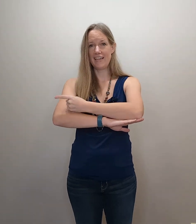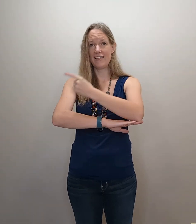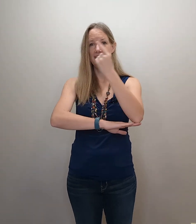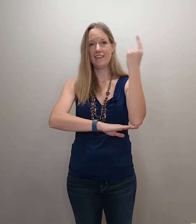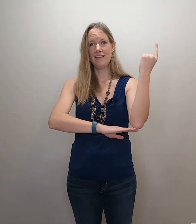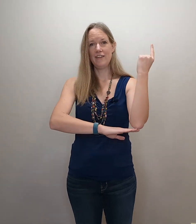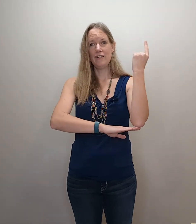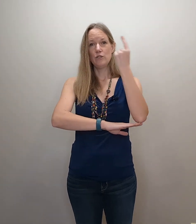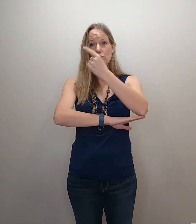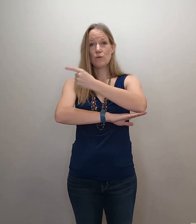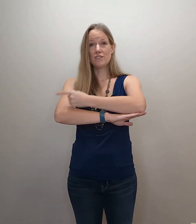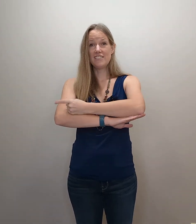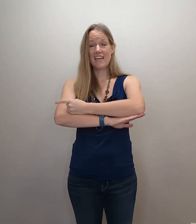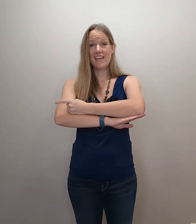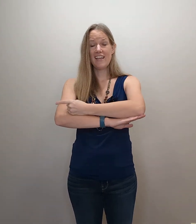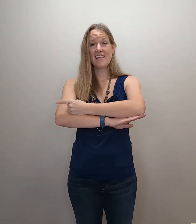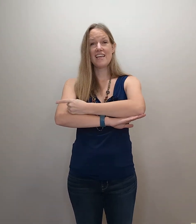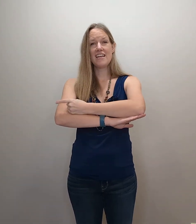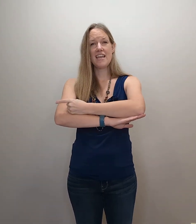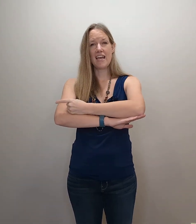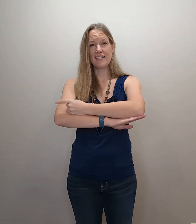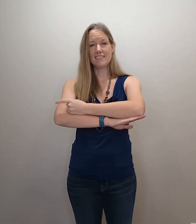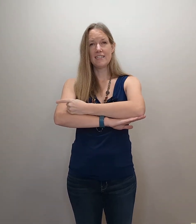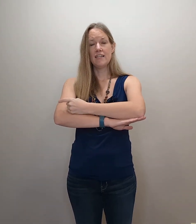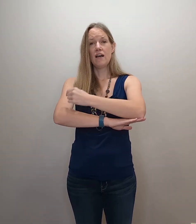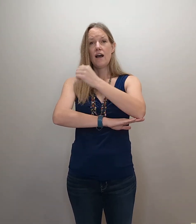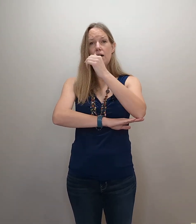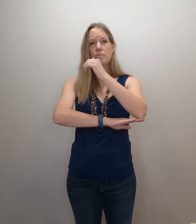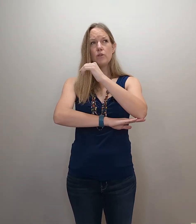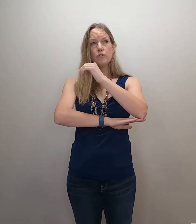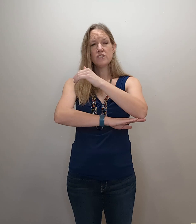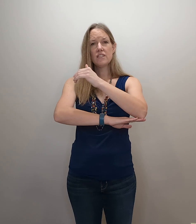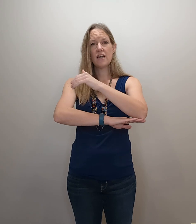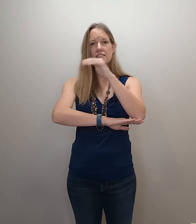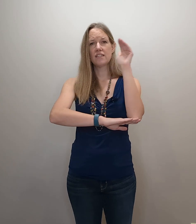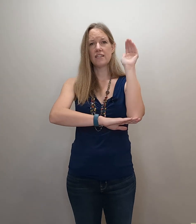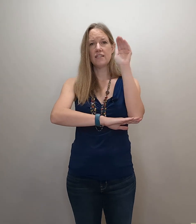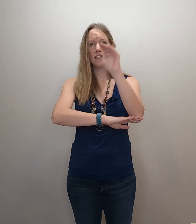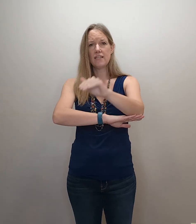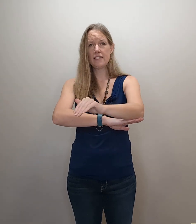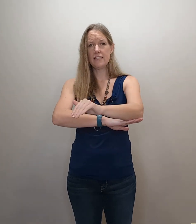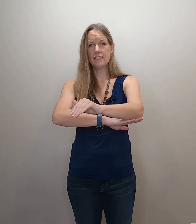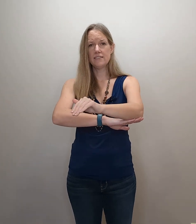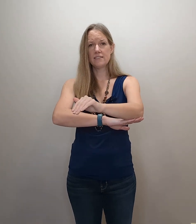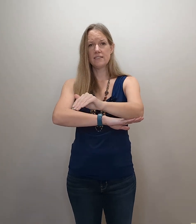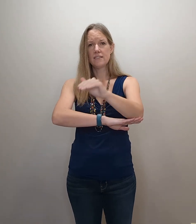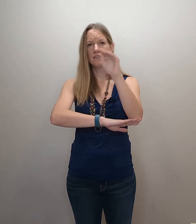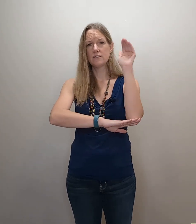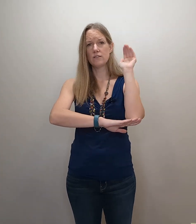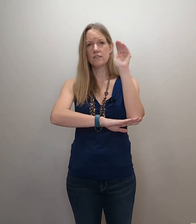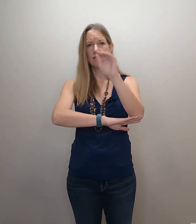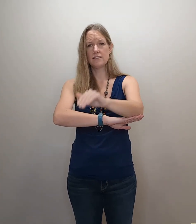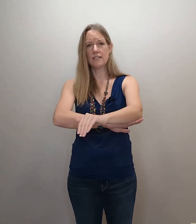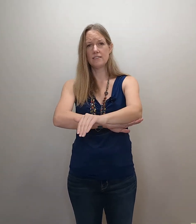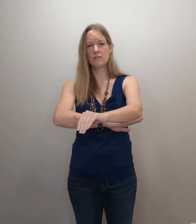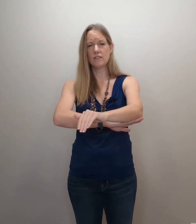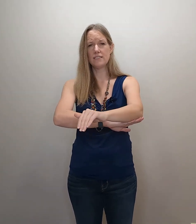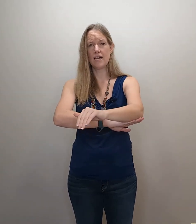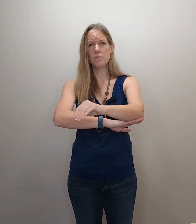day. So day and then night. Usually I sign night like this, so the sun is going down. But